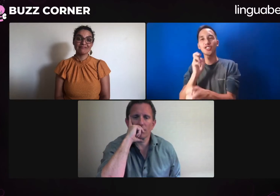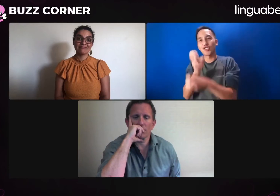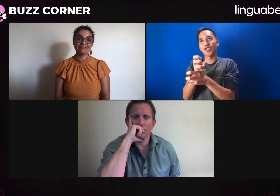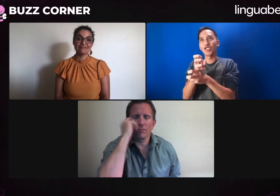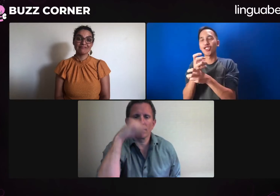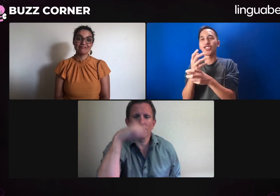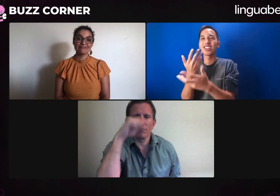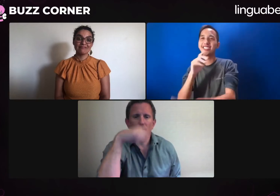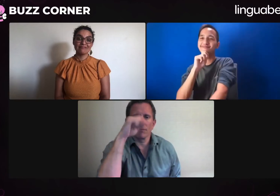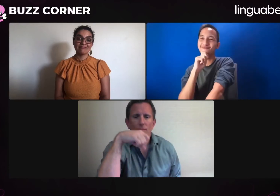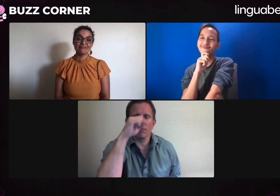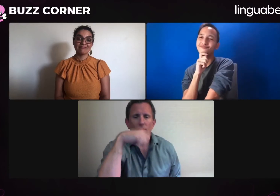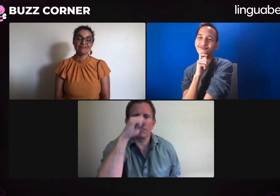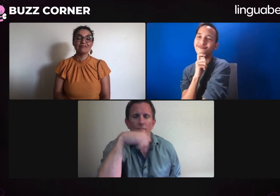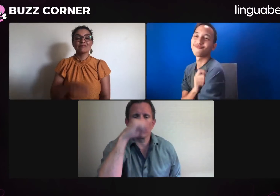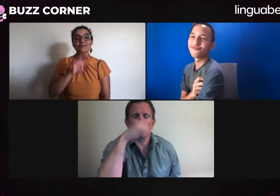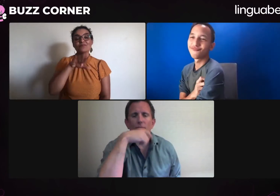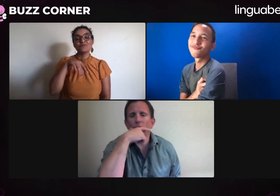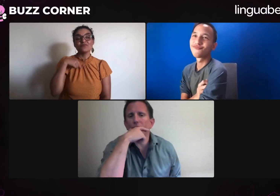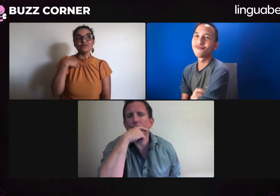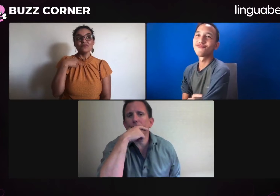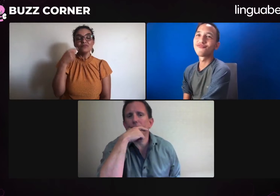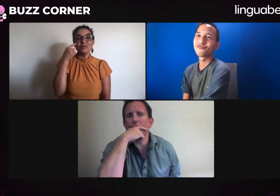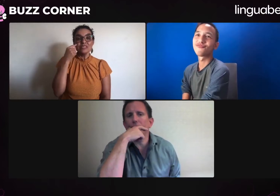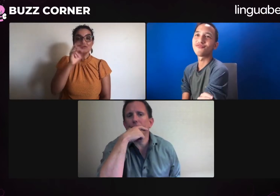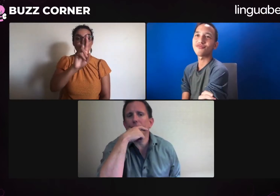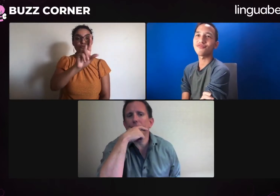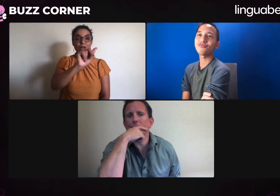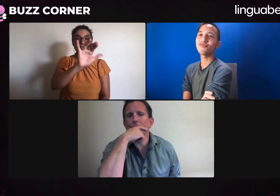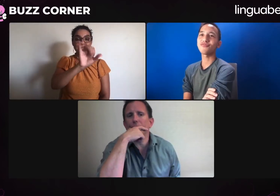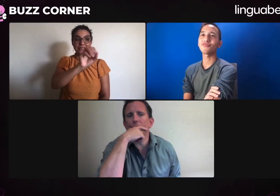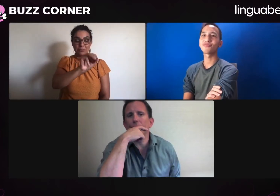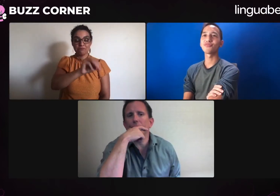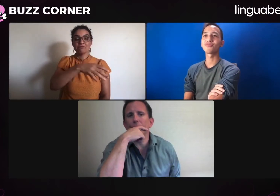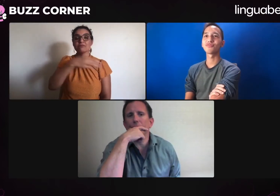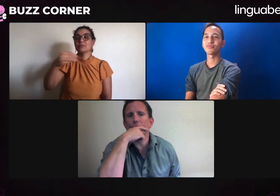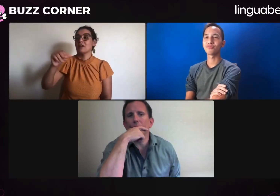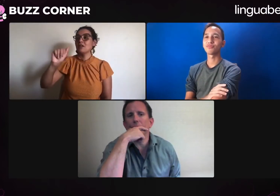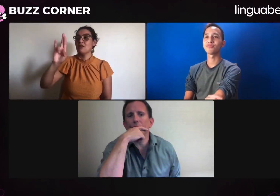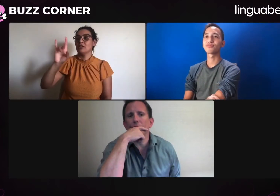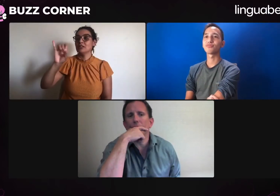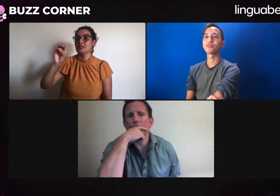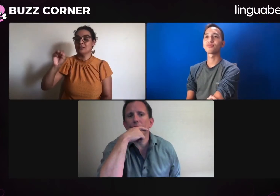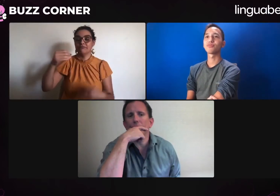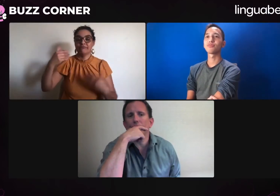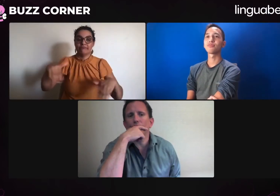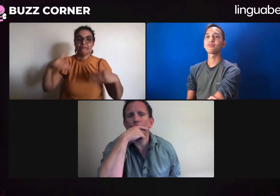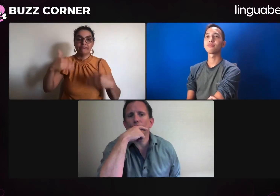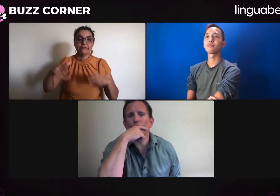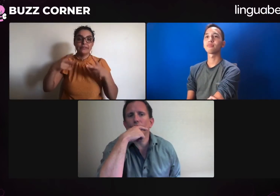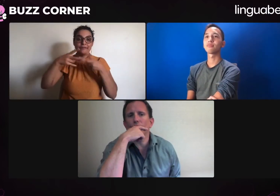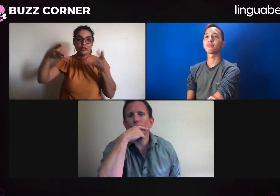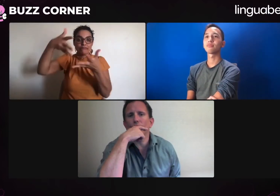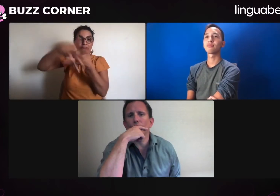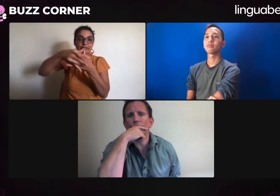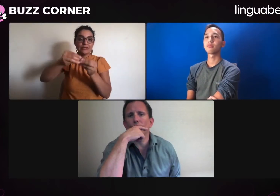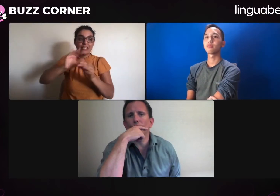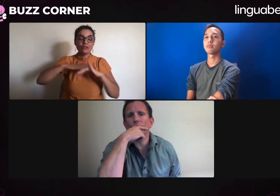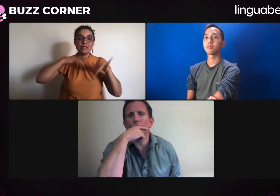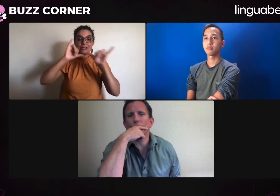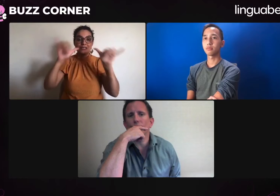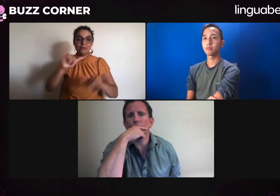so many layers. Once again, it makes it really difficult. And I was thinking about racism and